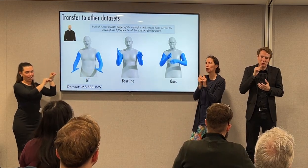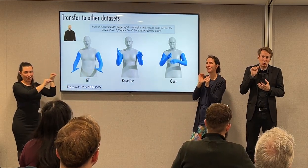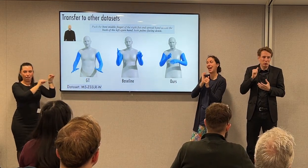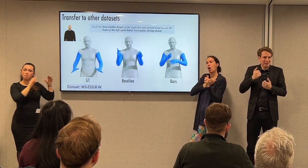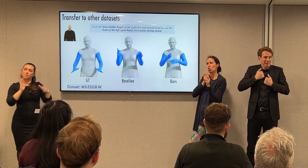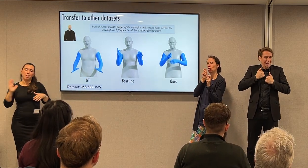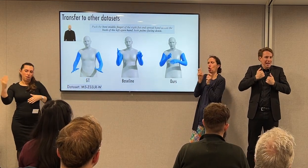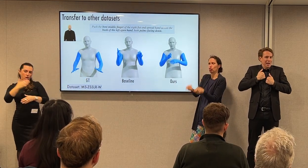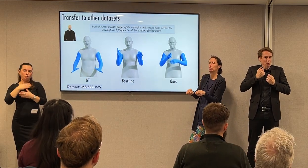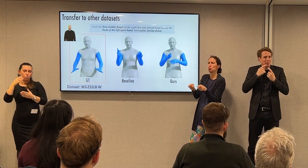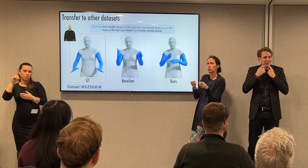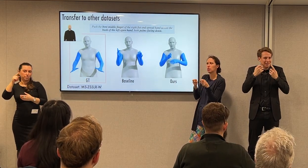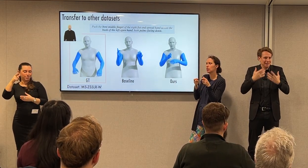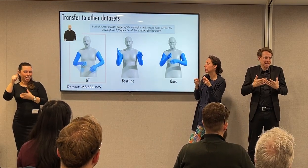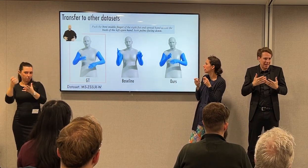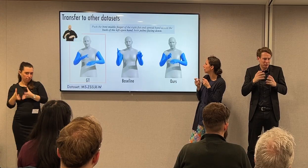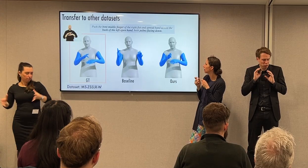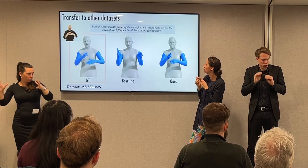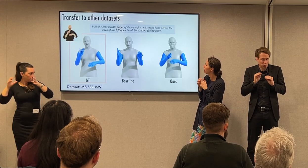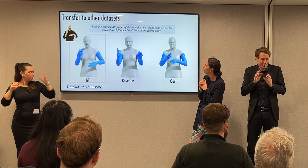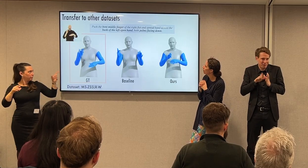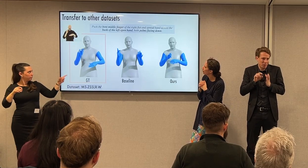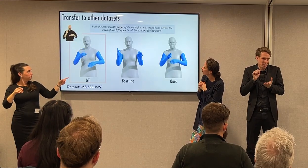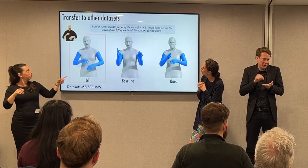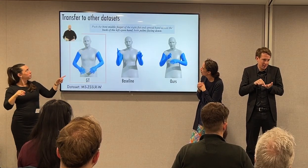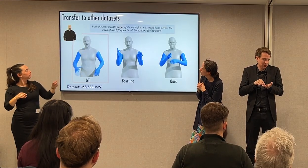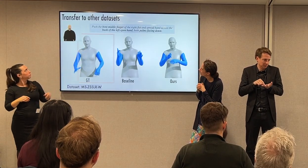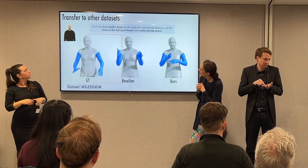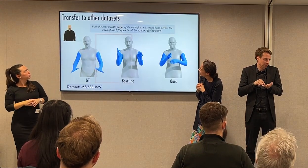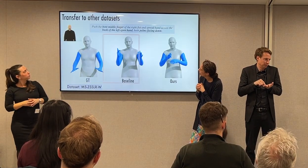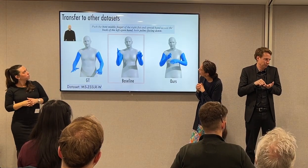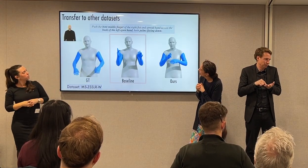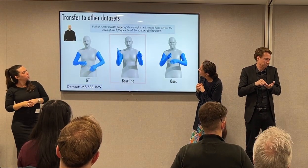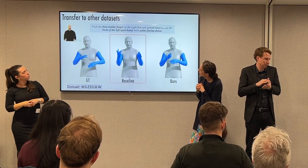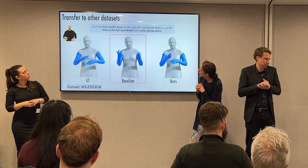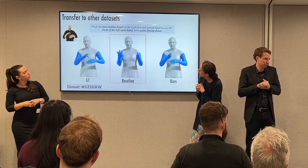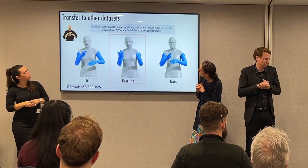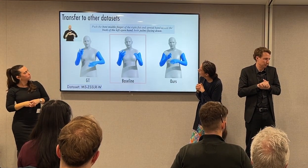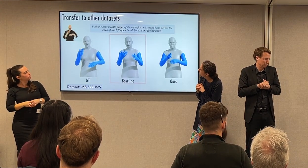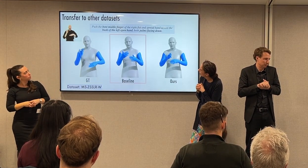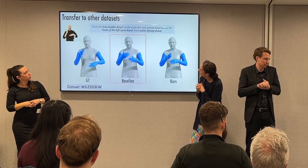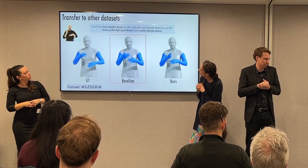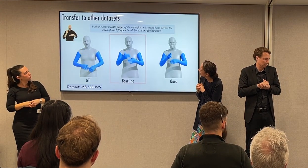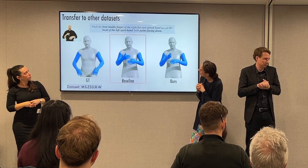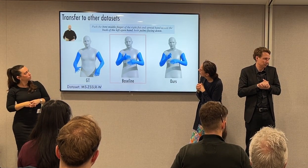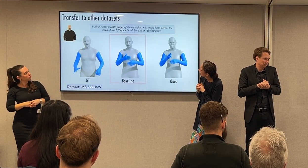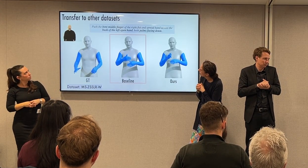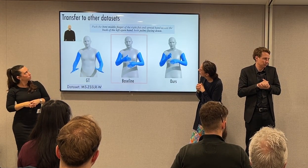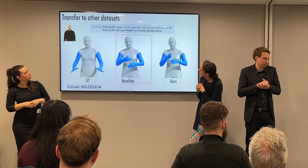dataset. And you will see that our model looks better.